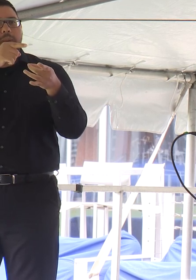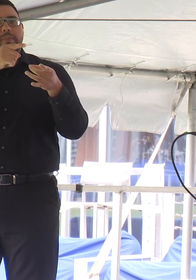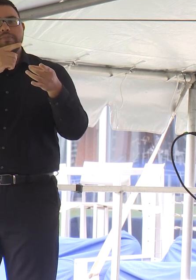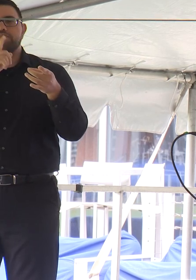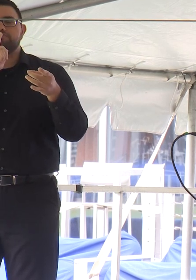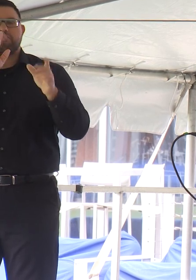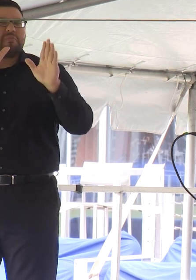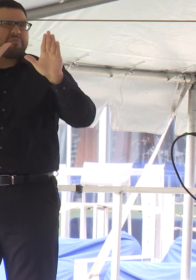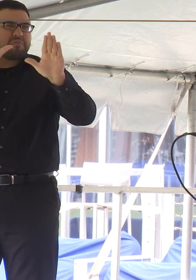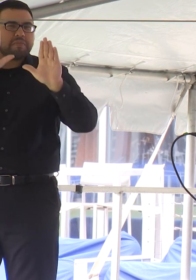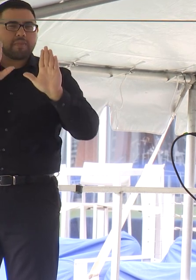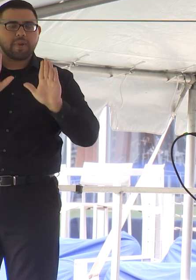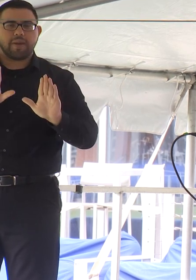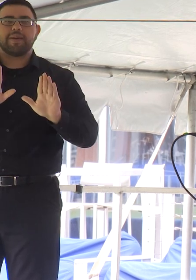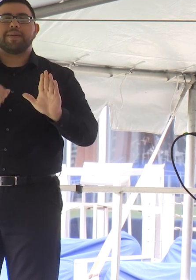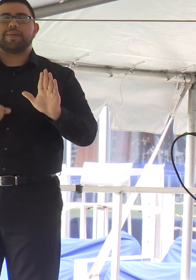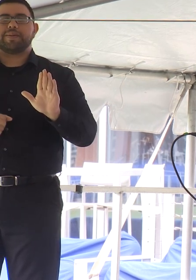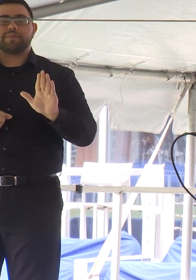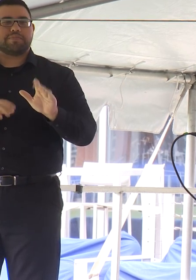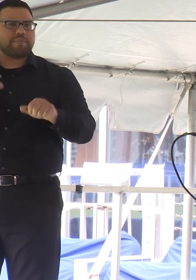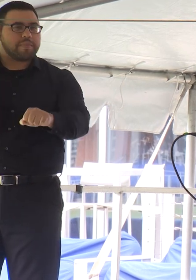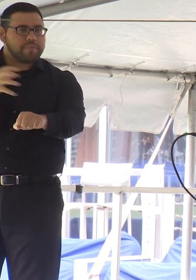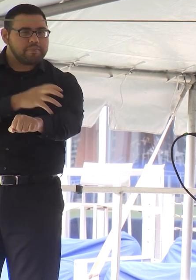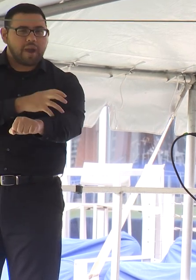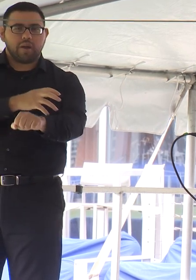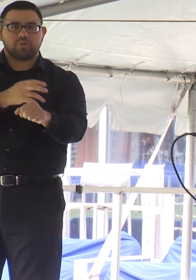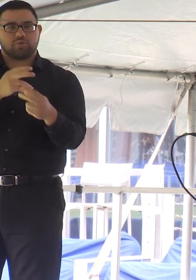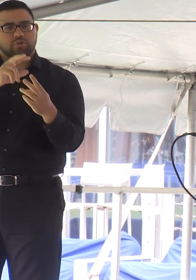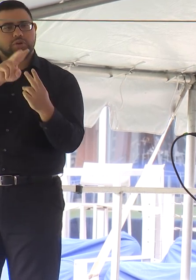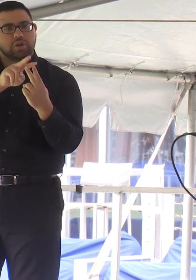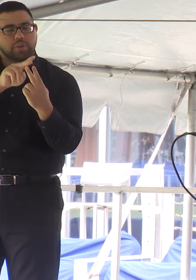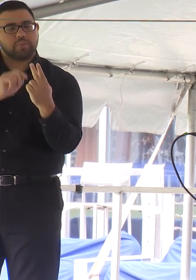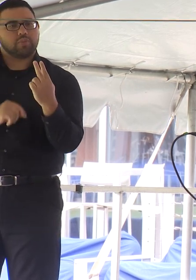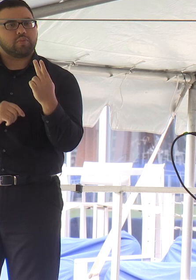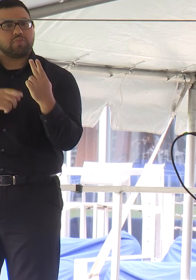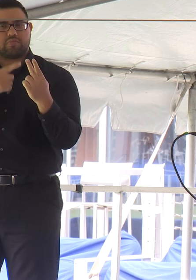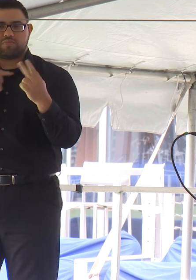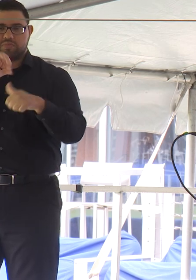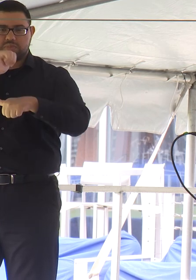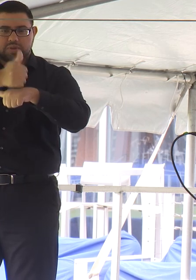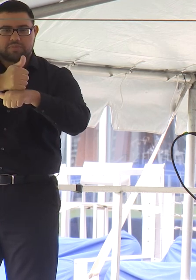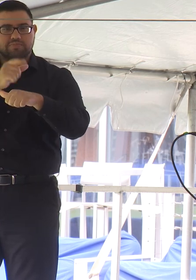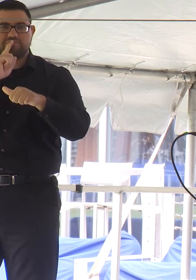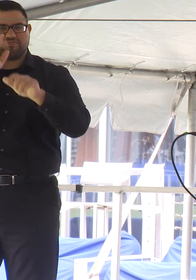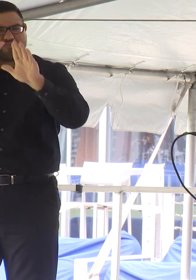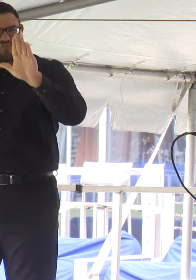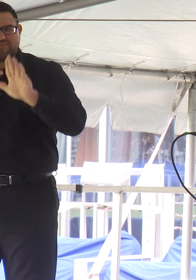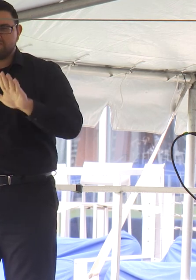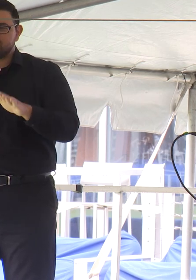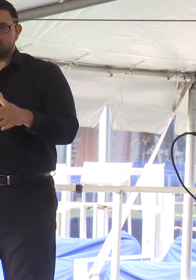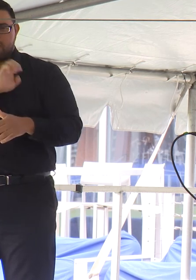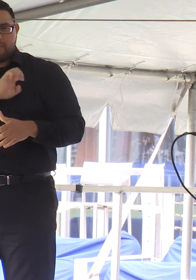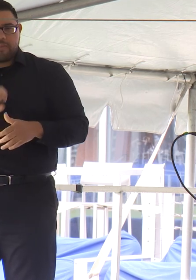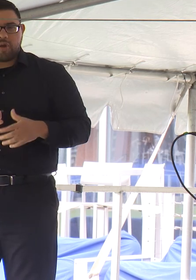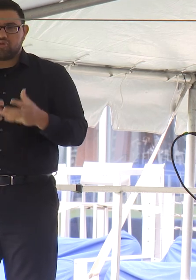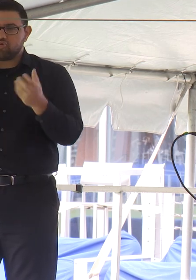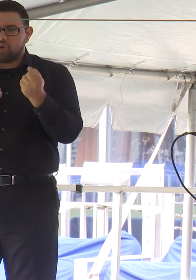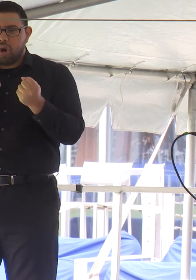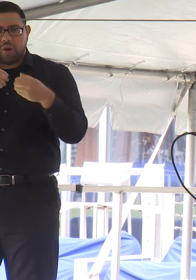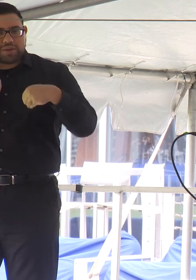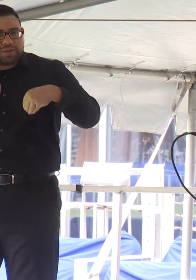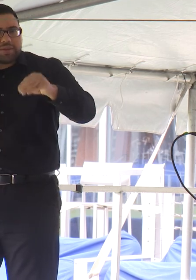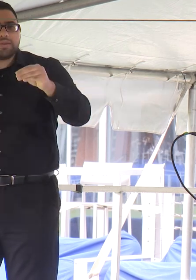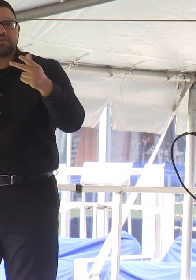being this amazing powerhouse duo that have set up an amazing empire of car dealerships,